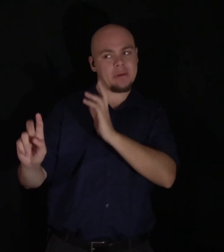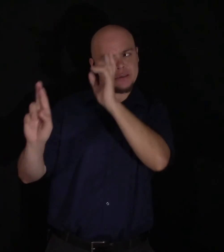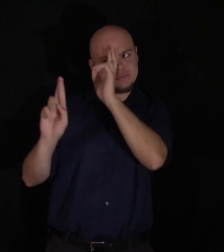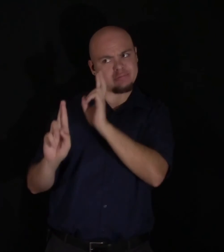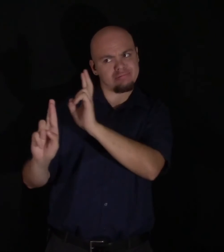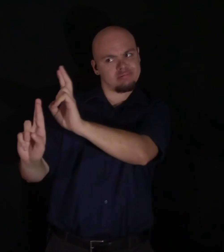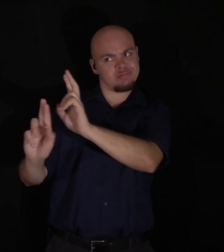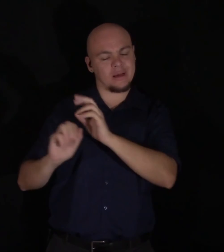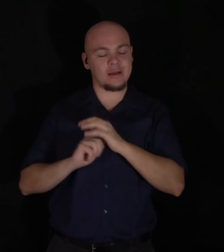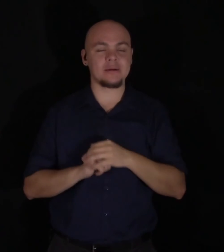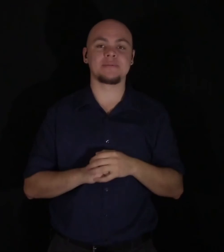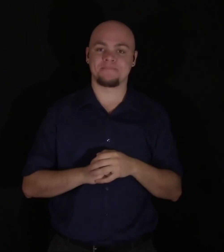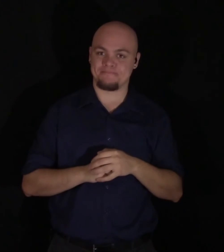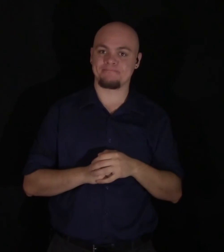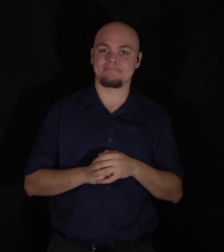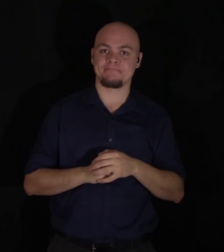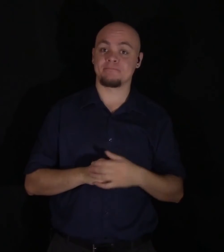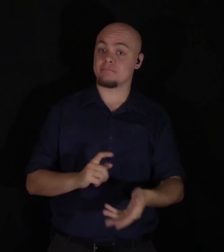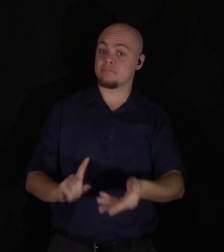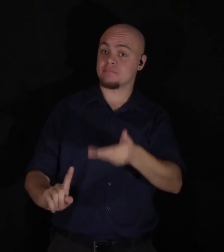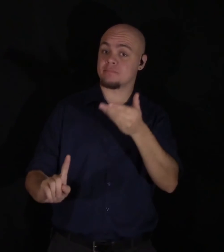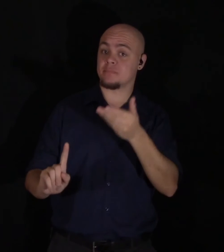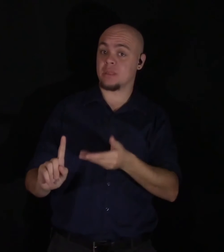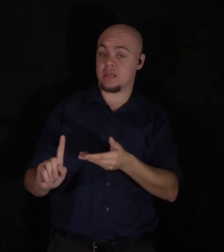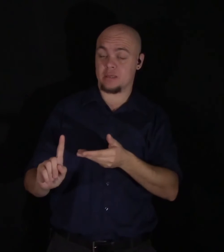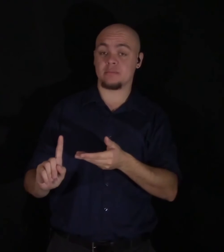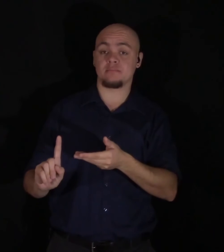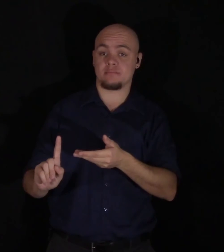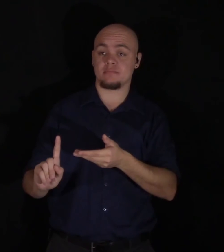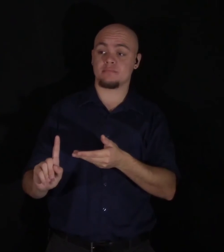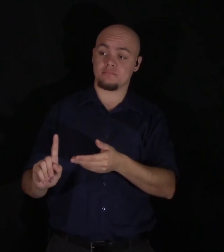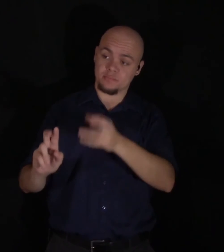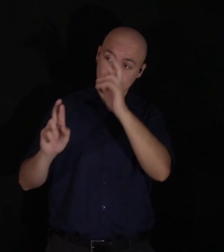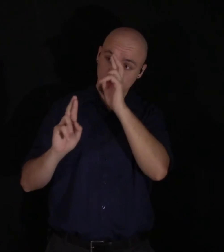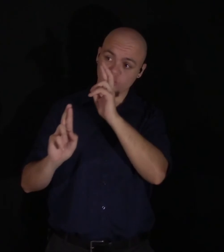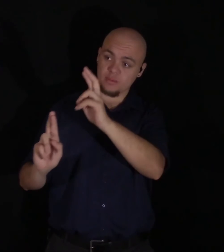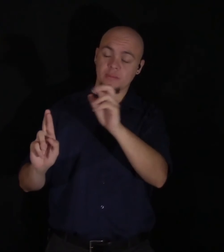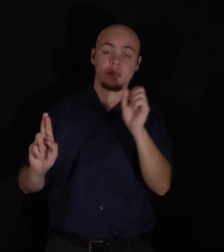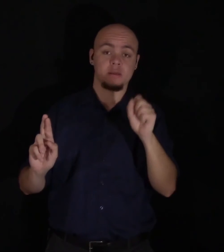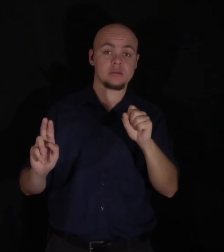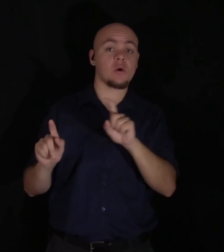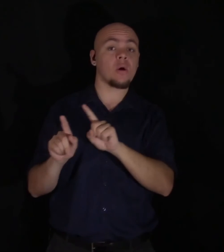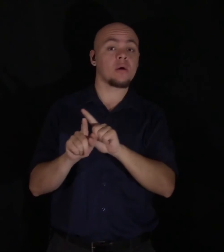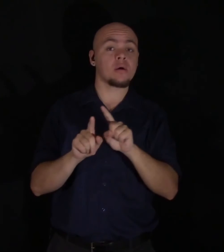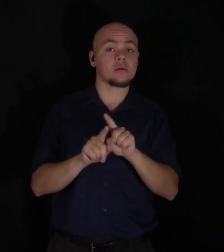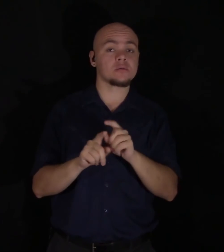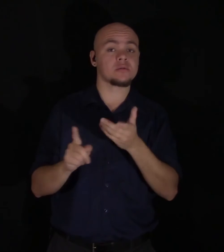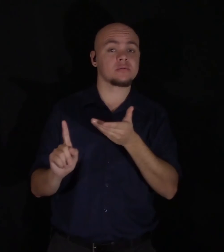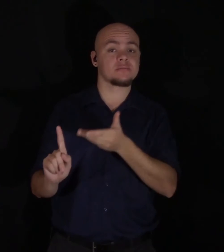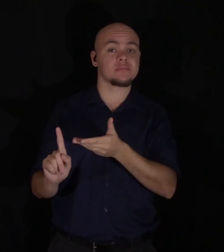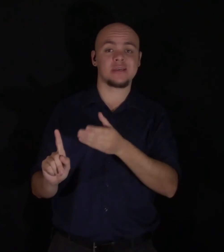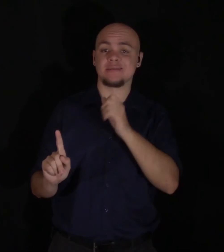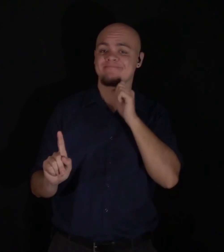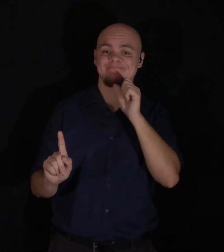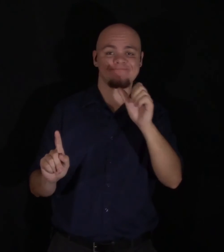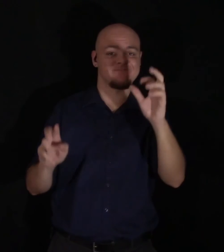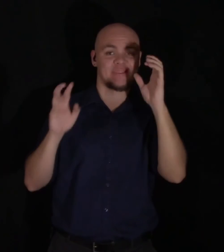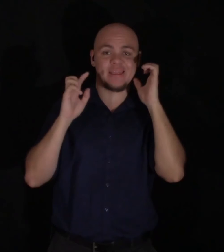exclaim. He is so, but then he is wholly uneducated. He is